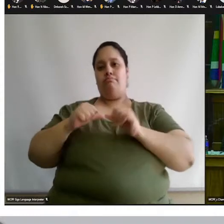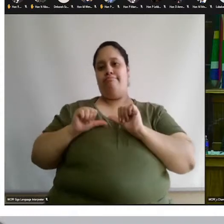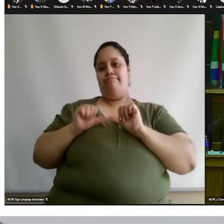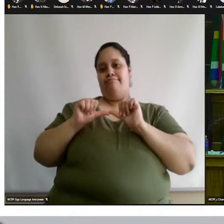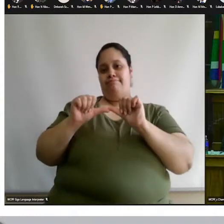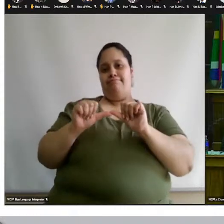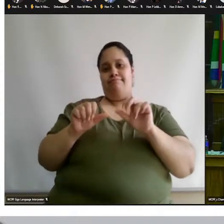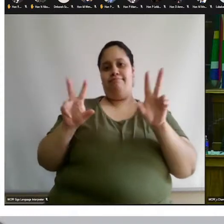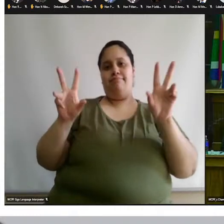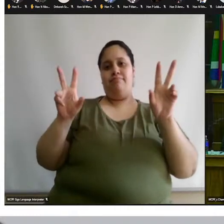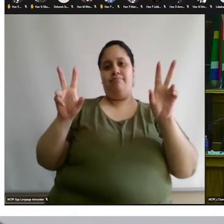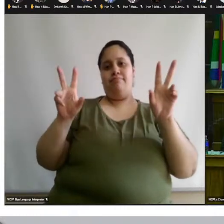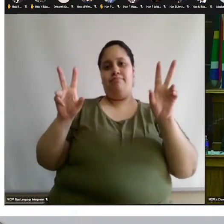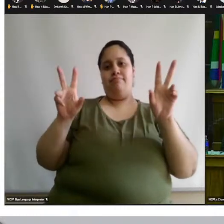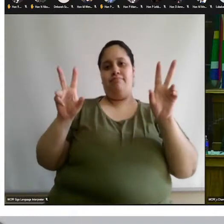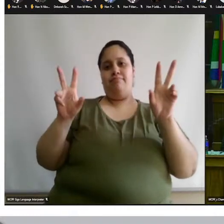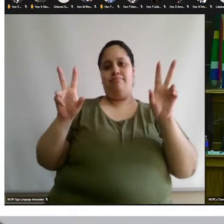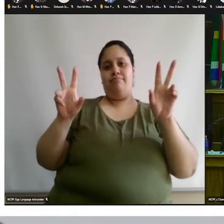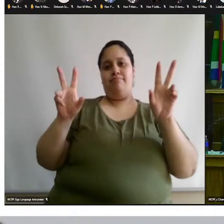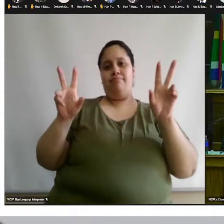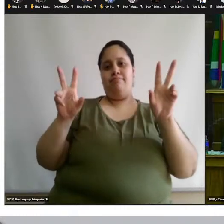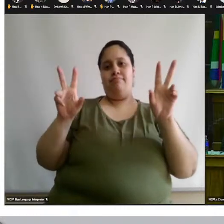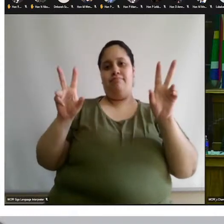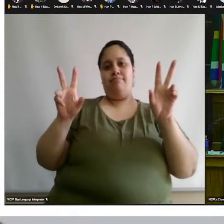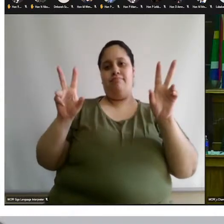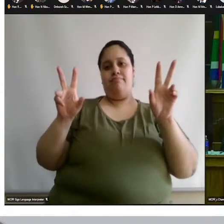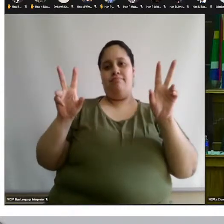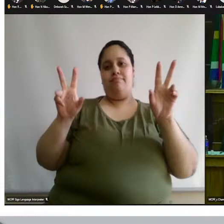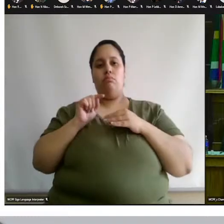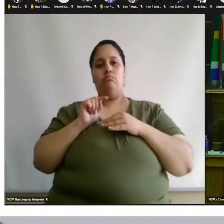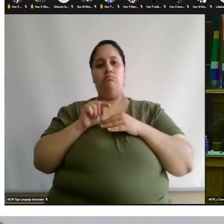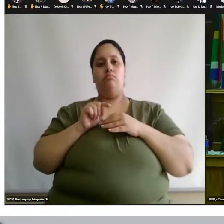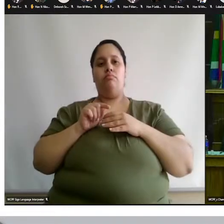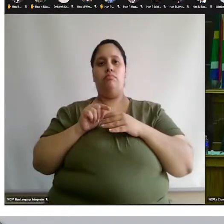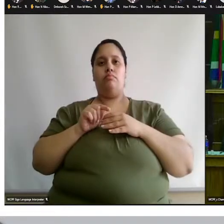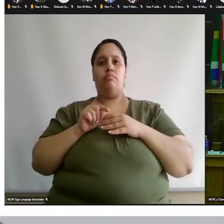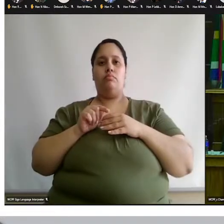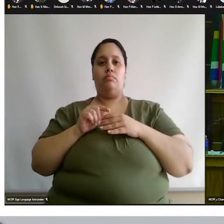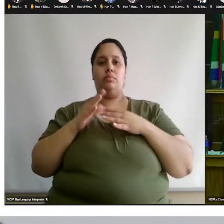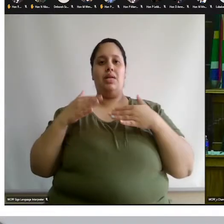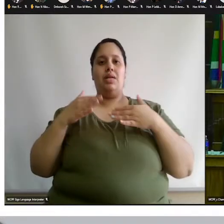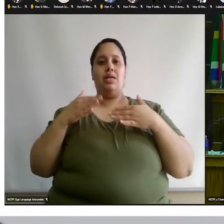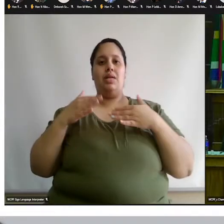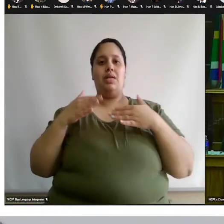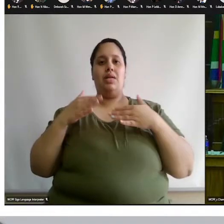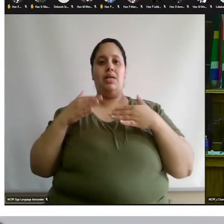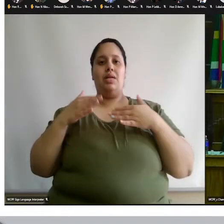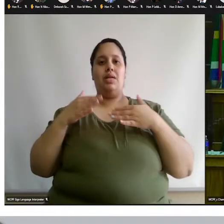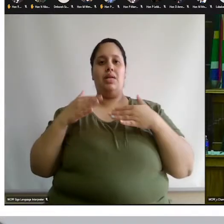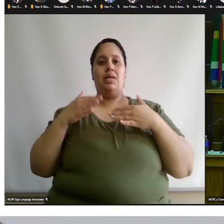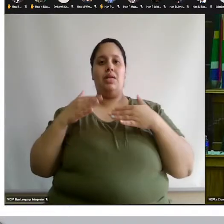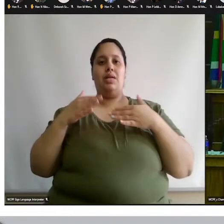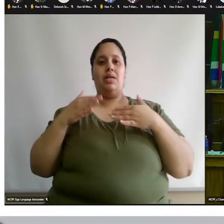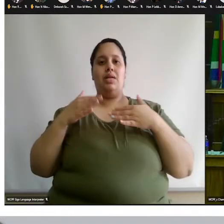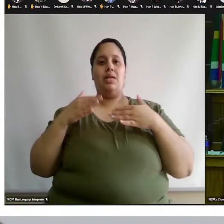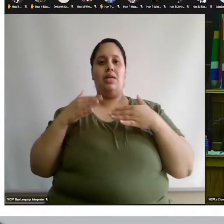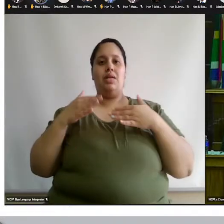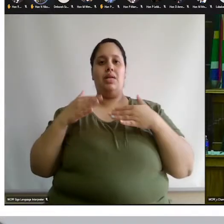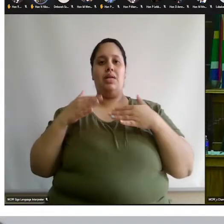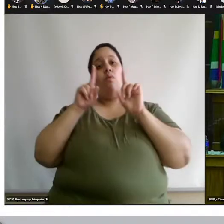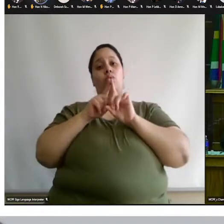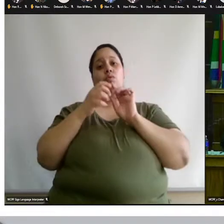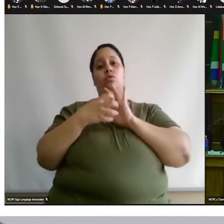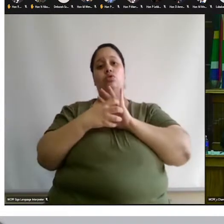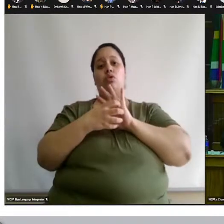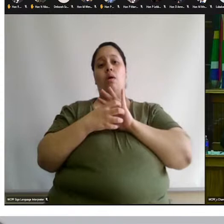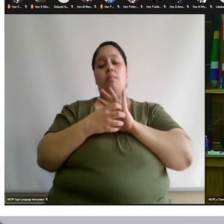to, I think very eloquently, as those happy places. I'm aware, for example, that the